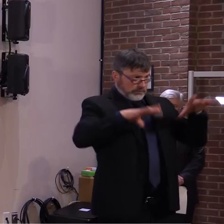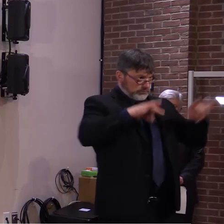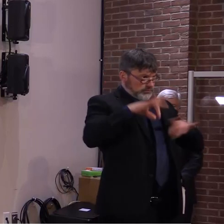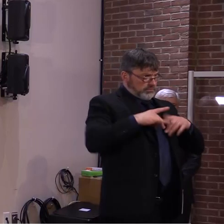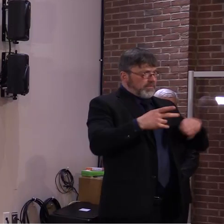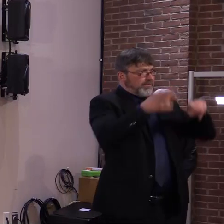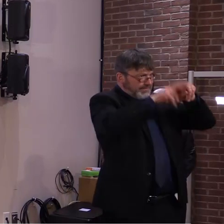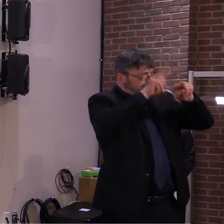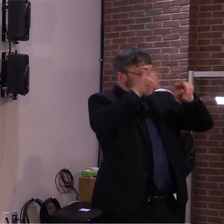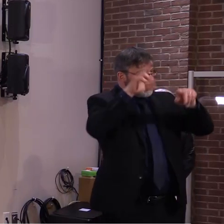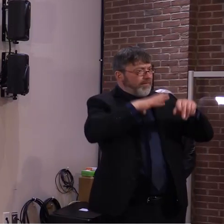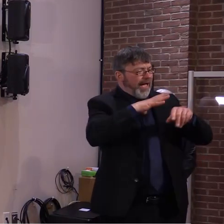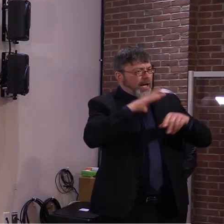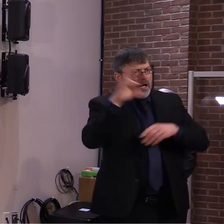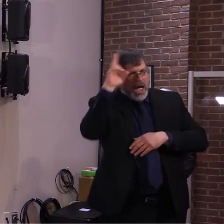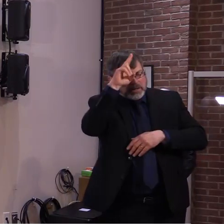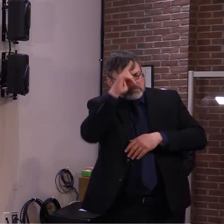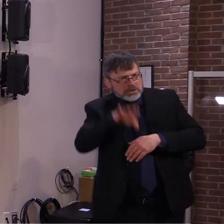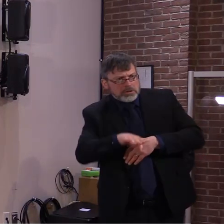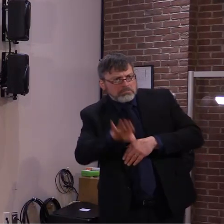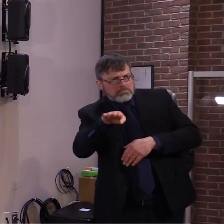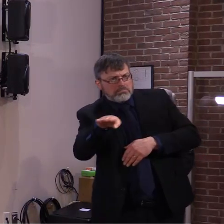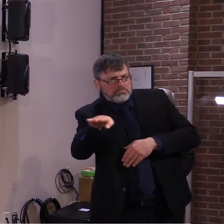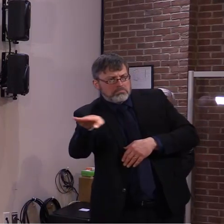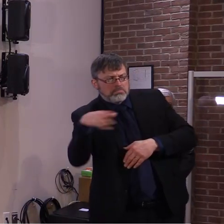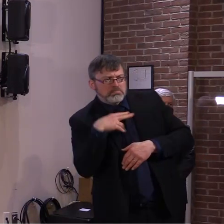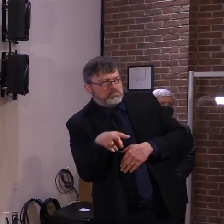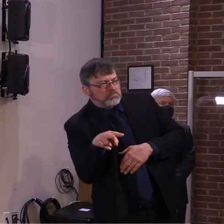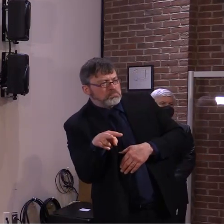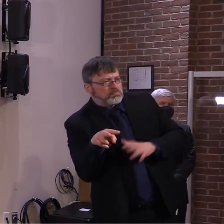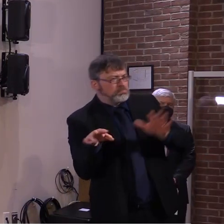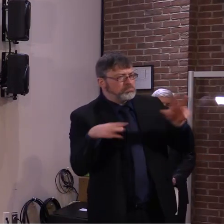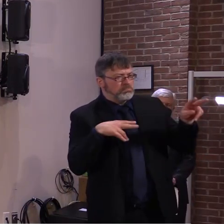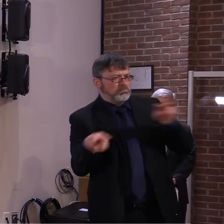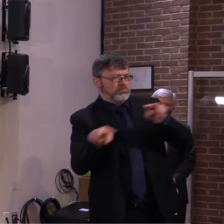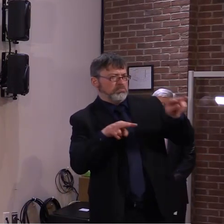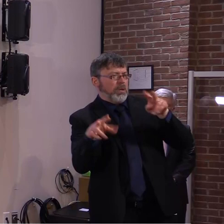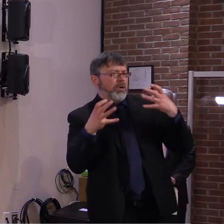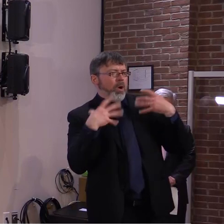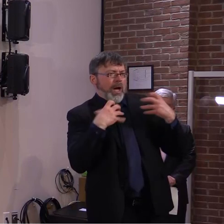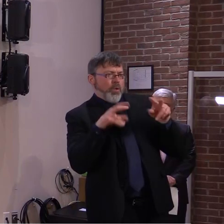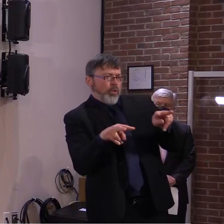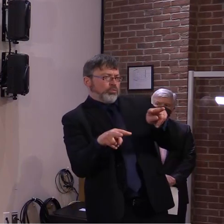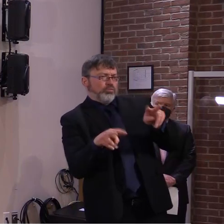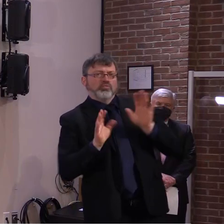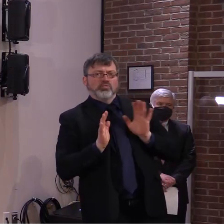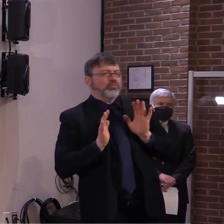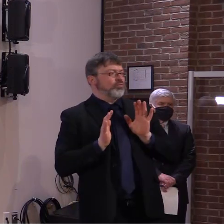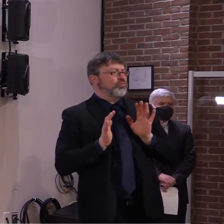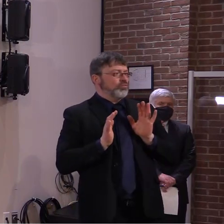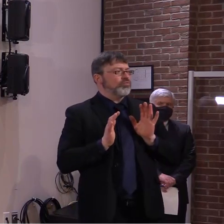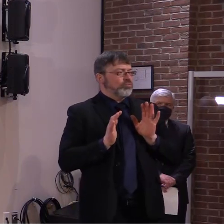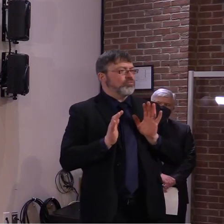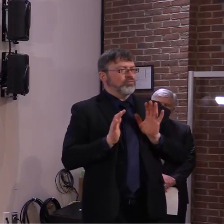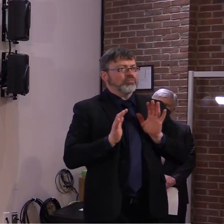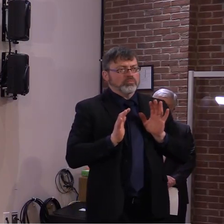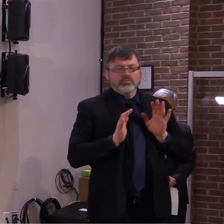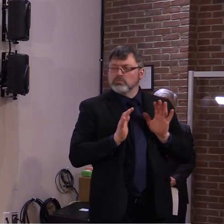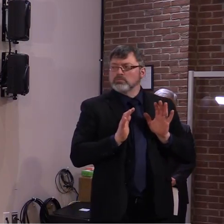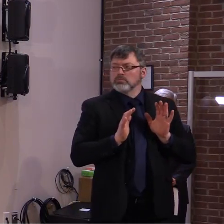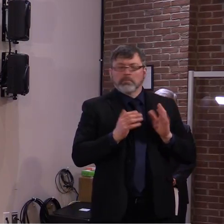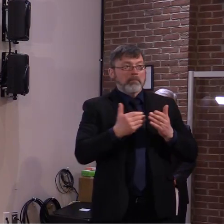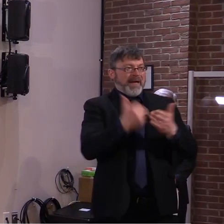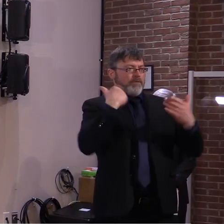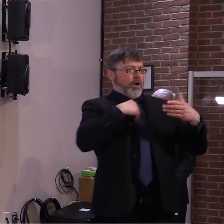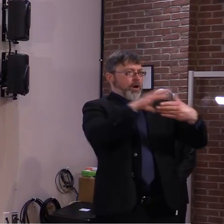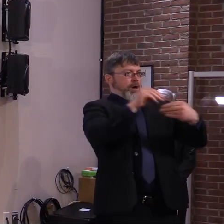a little bit of an uptake from even Wednesday to today of about 5 more in the hospital. So I just wanted to